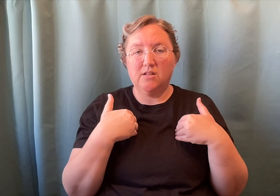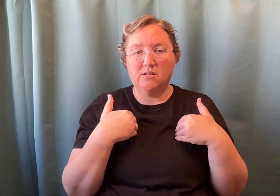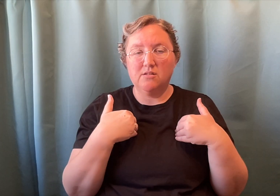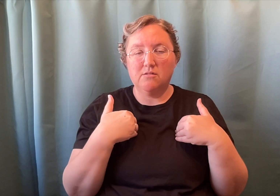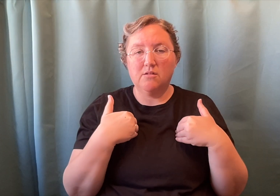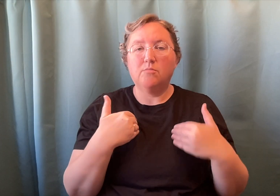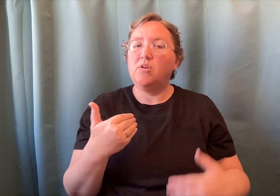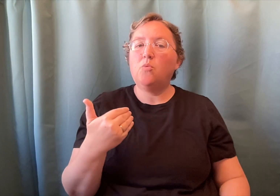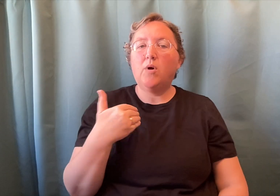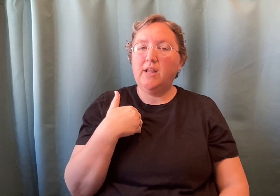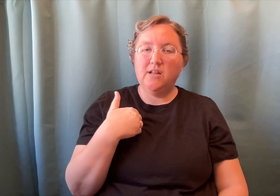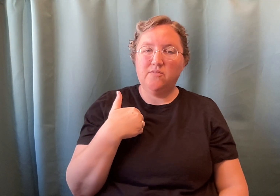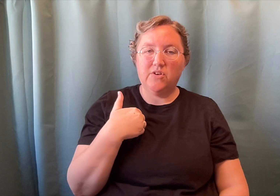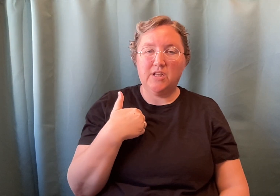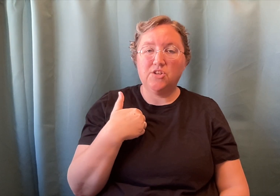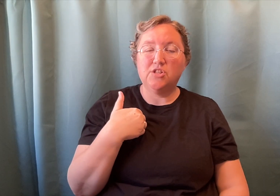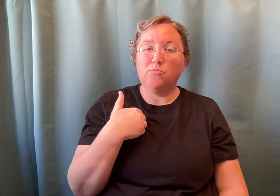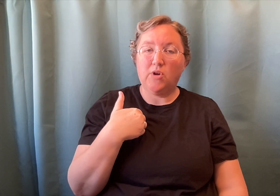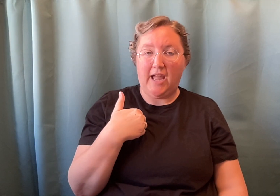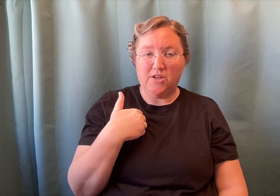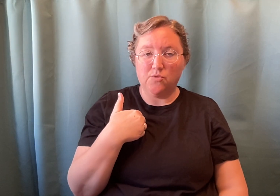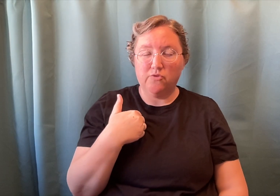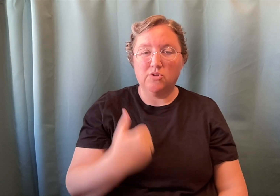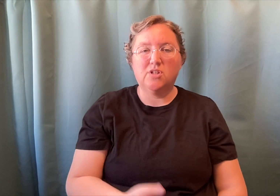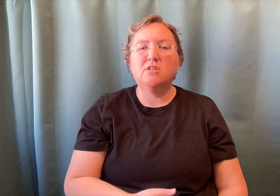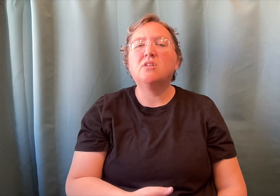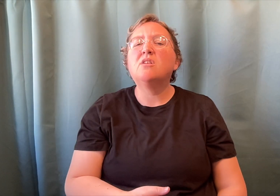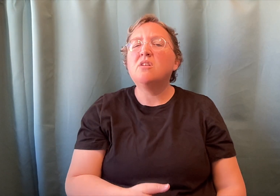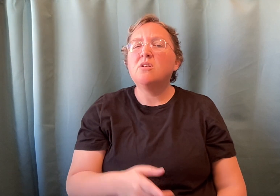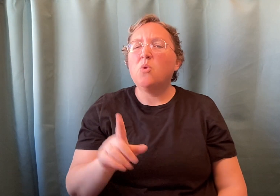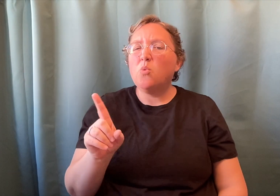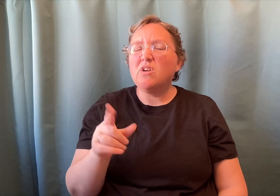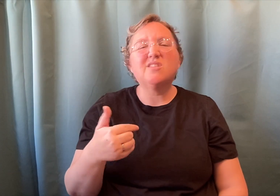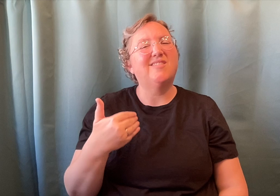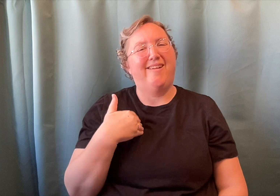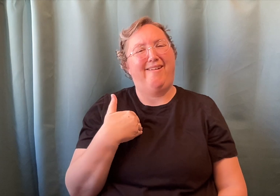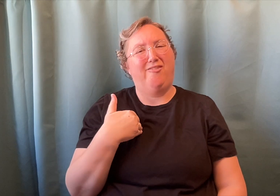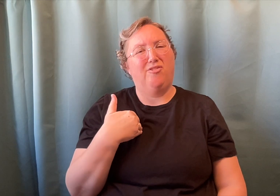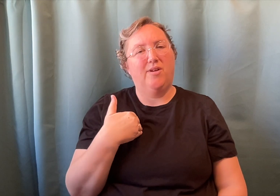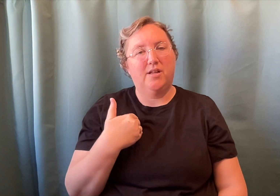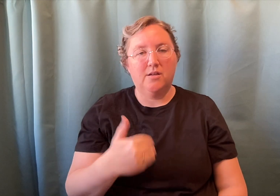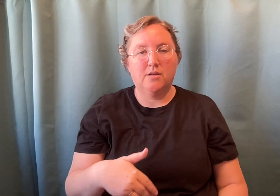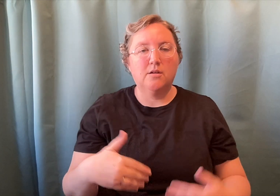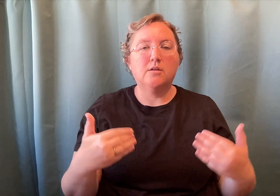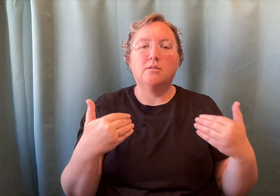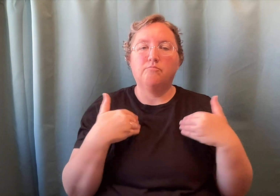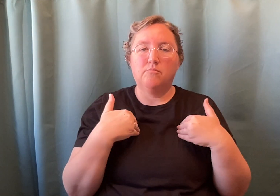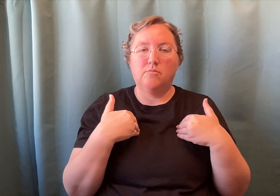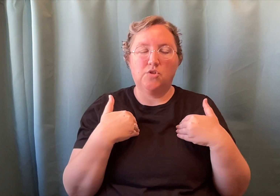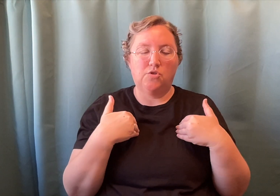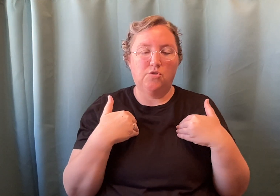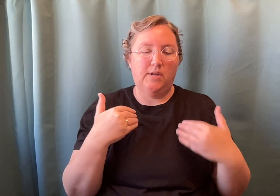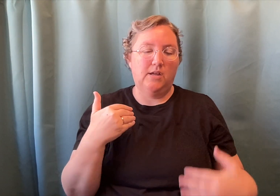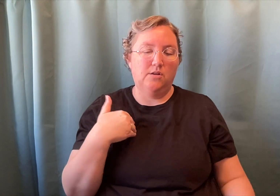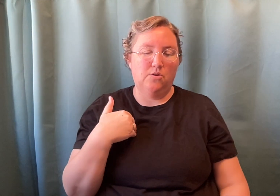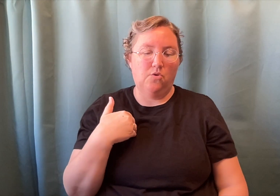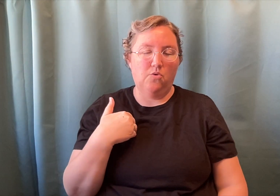hands, but a one-handed variation is a more casual version. Where is it? Have it already. So 2-hand or